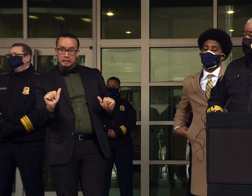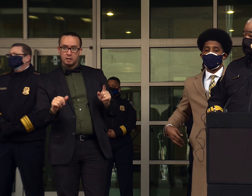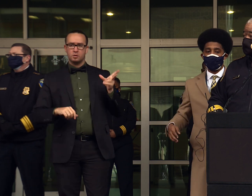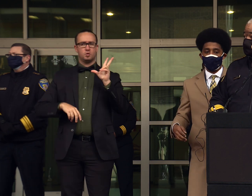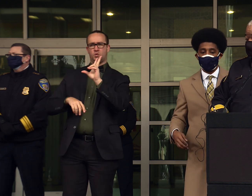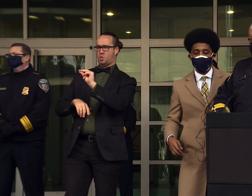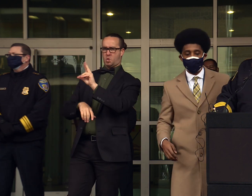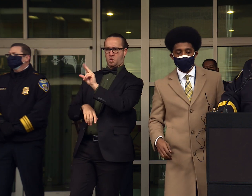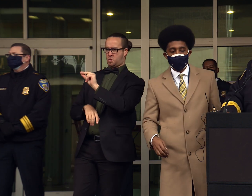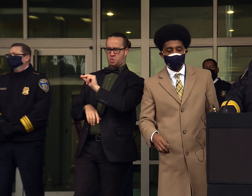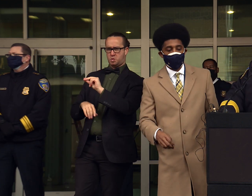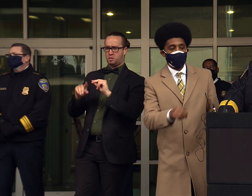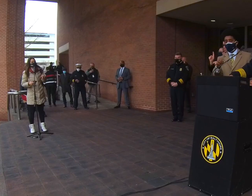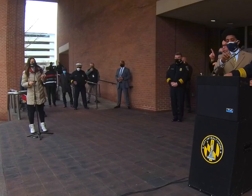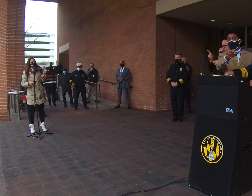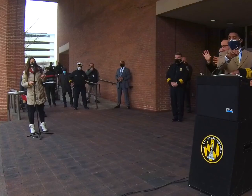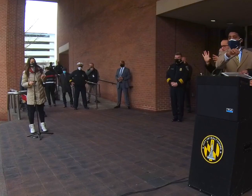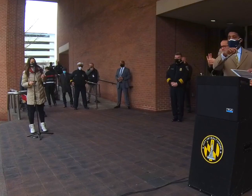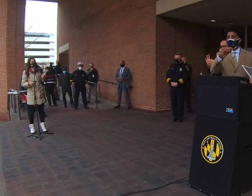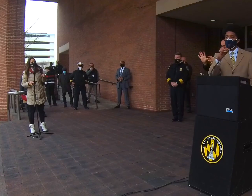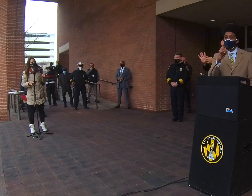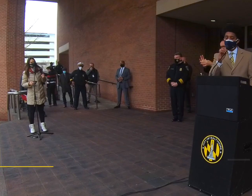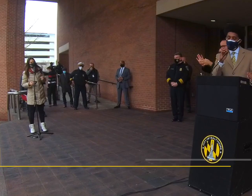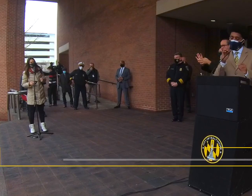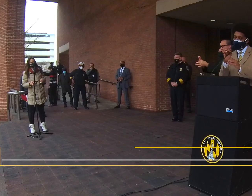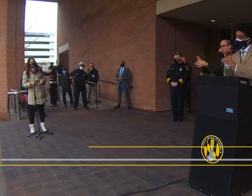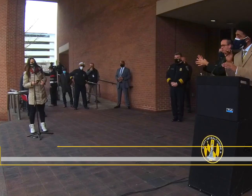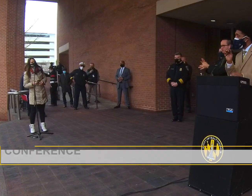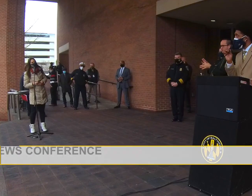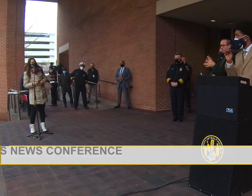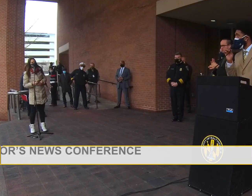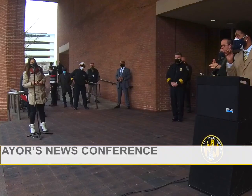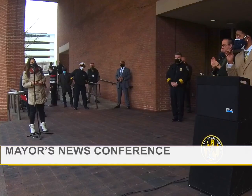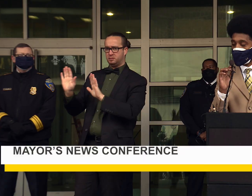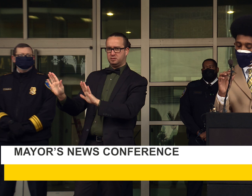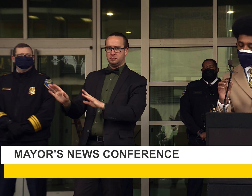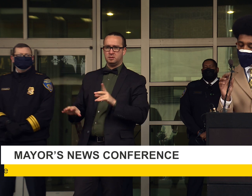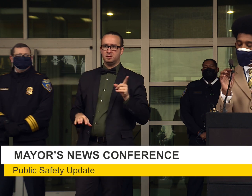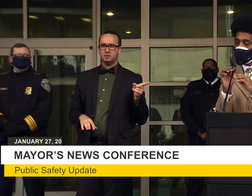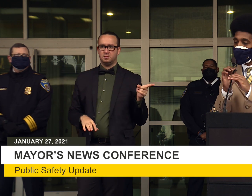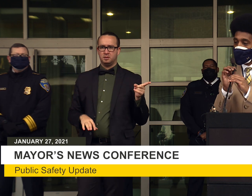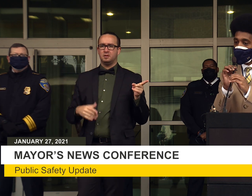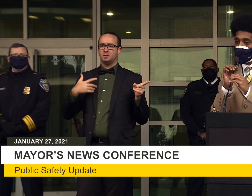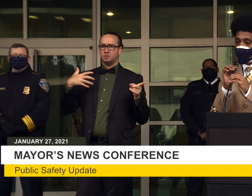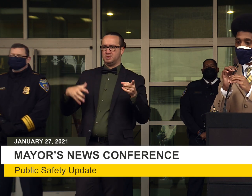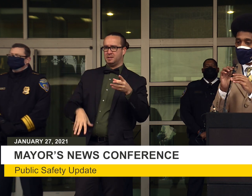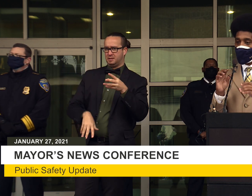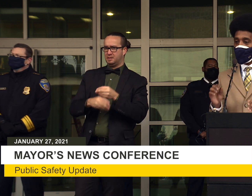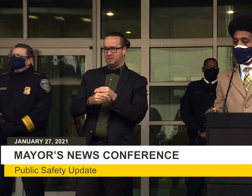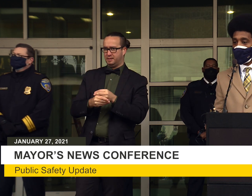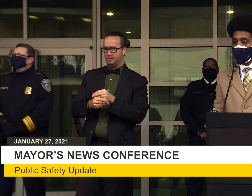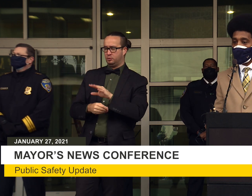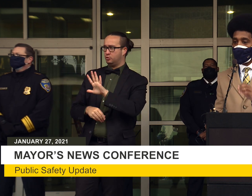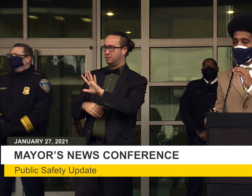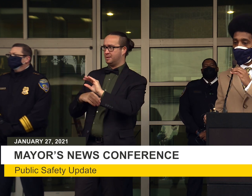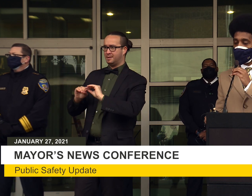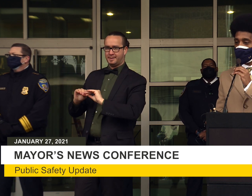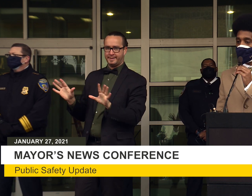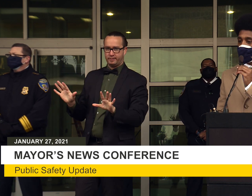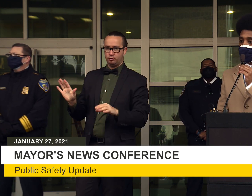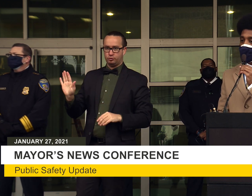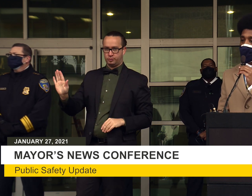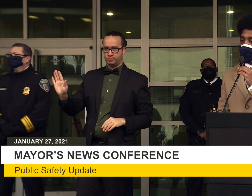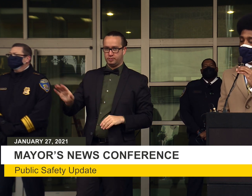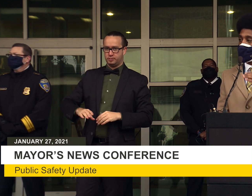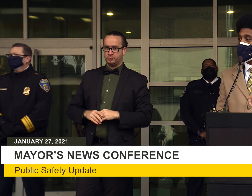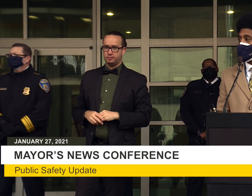eliminated. And And Alexa, just to add there, let me be very clear. When the commissioner